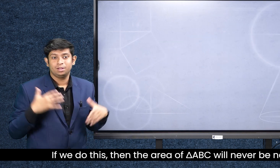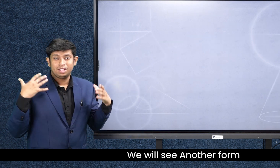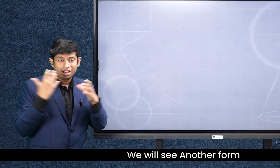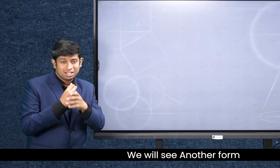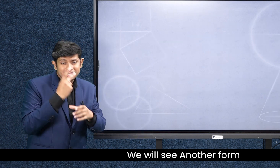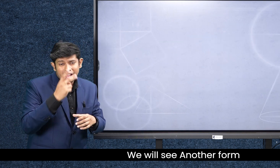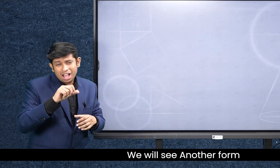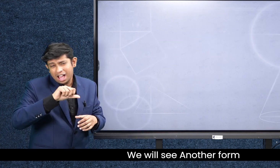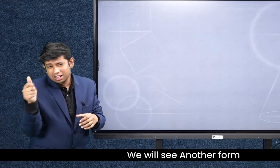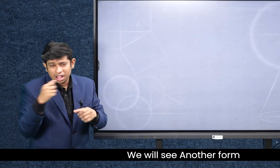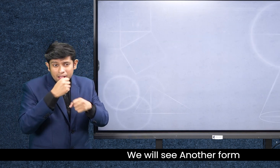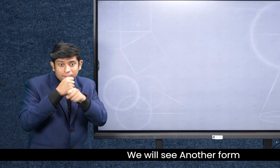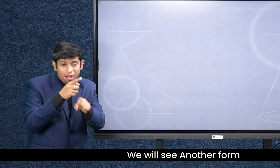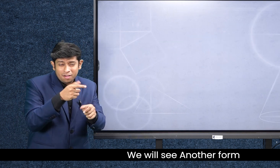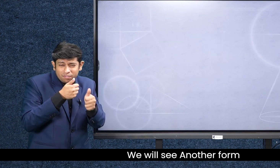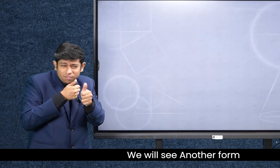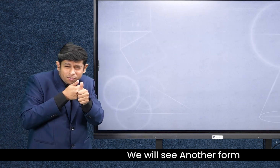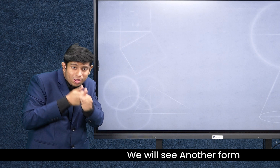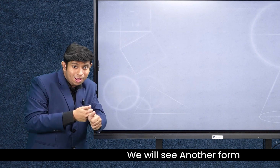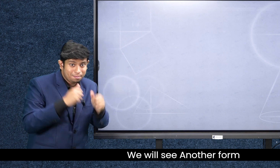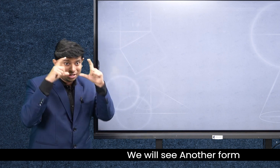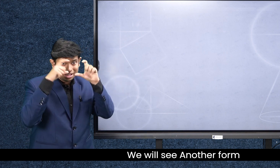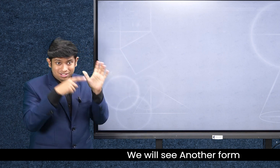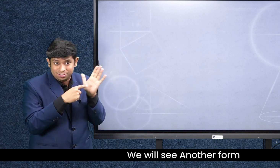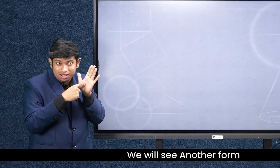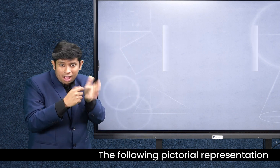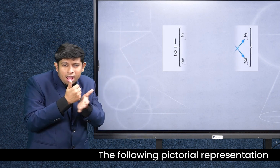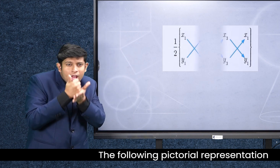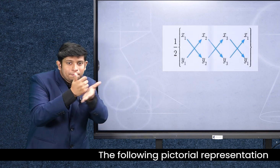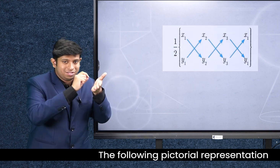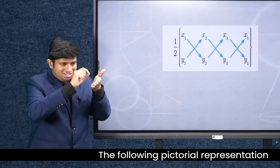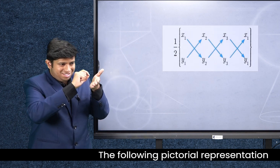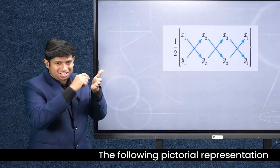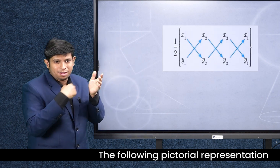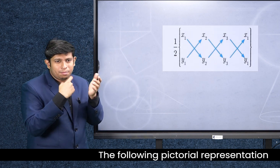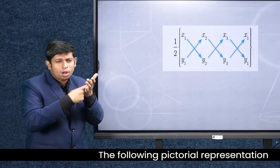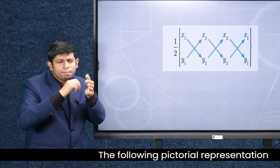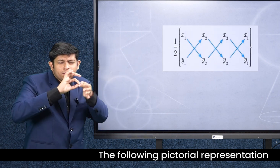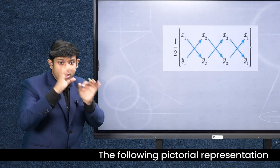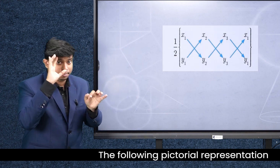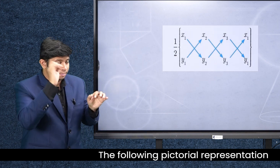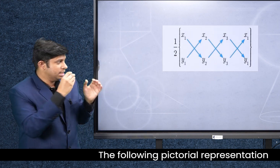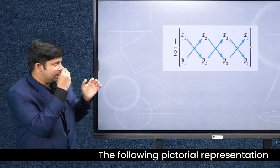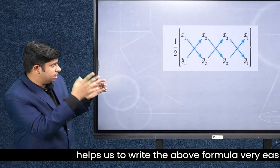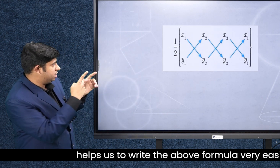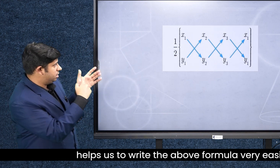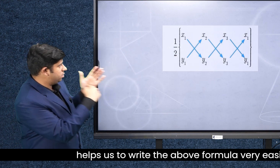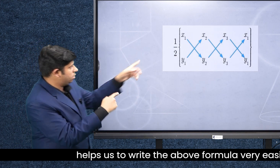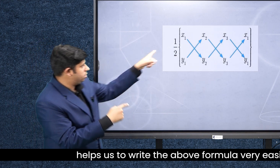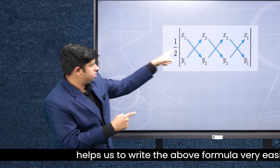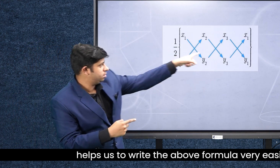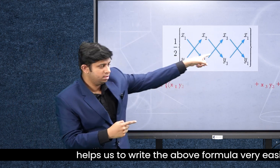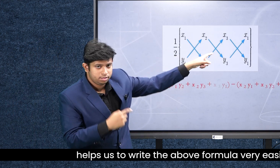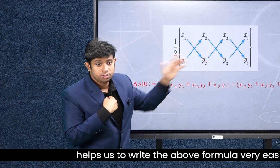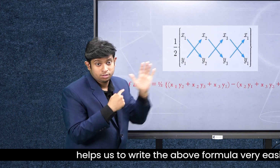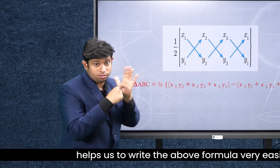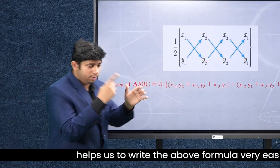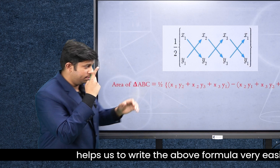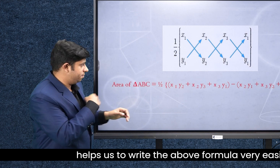We will see another form. The following pictorial representation helps us to write the above formula very